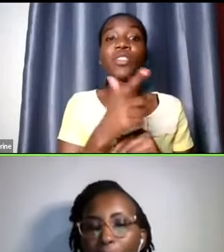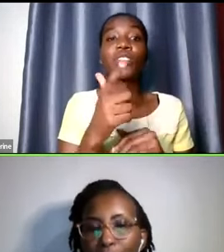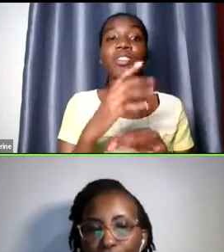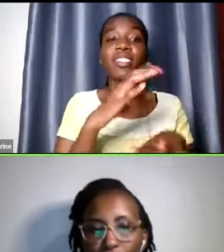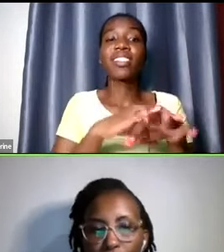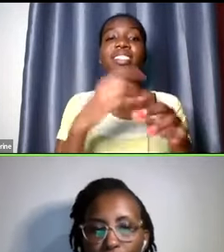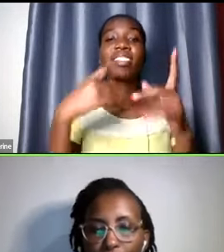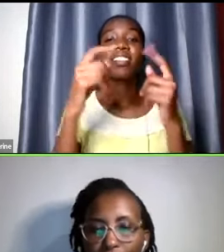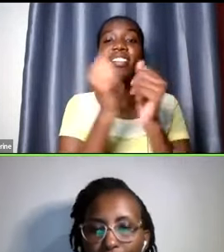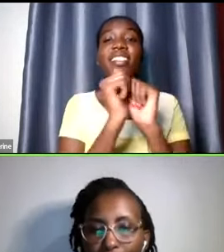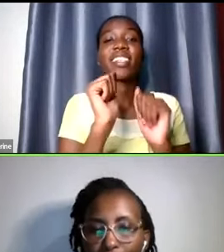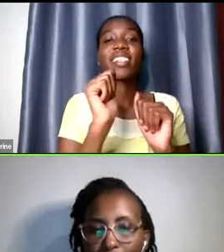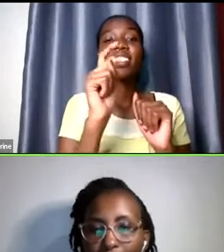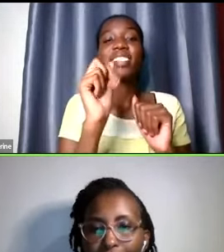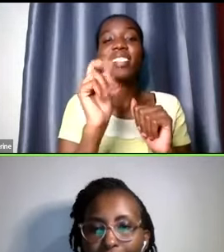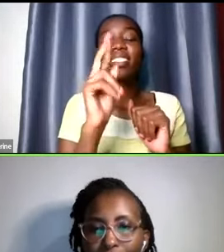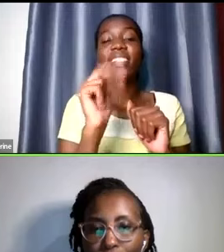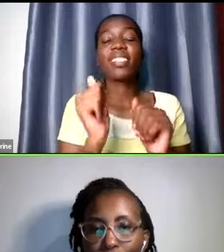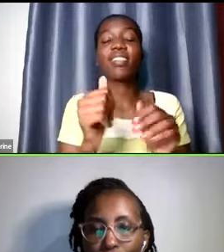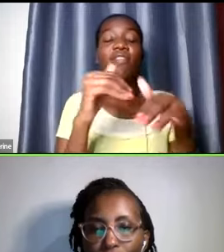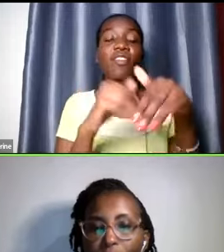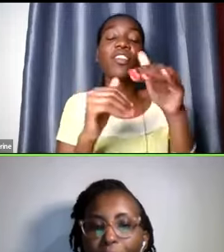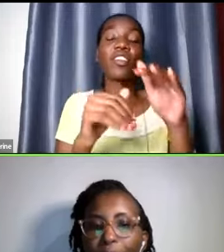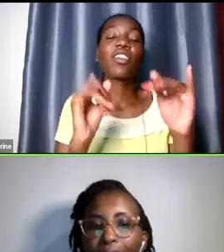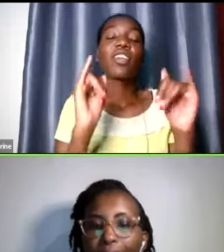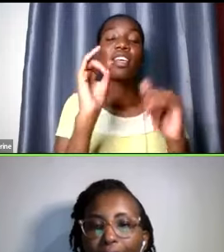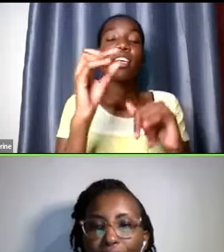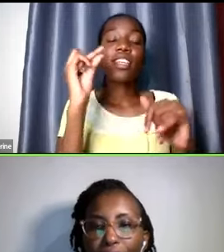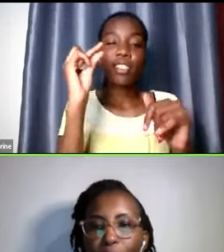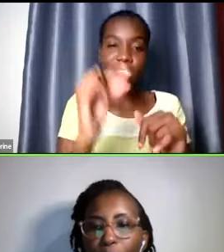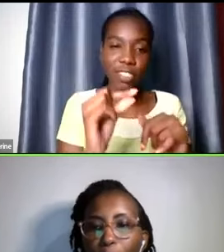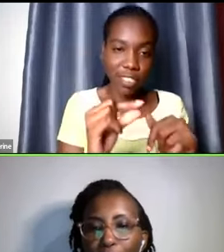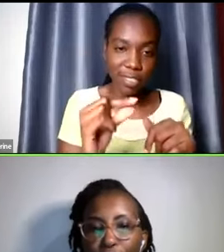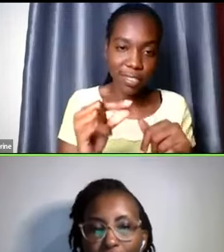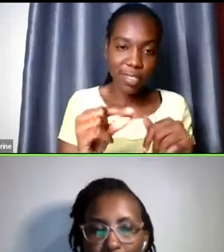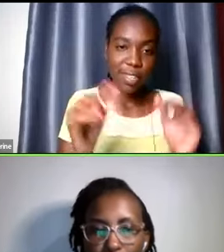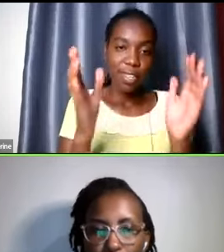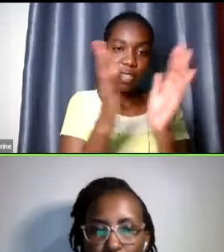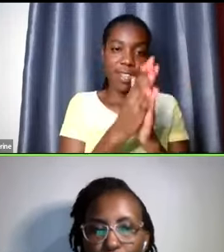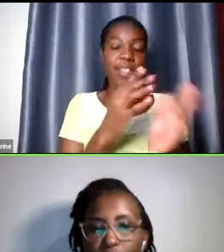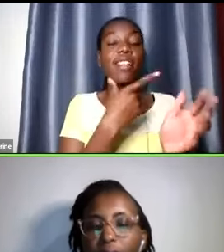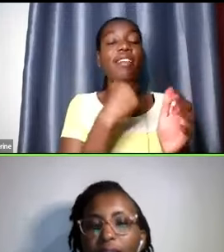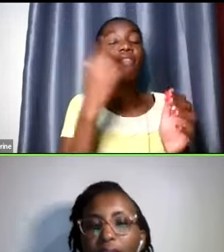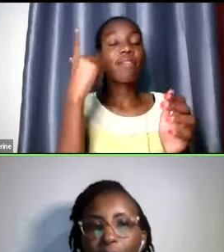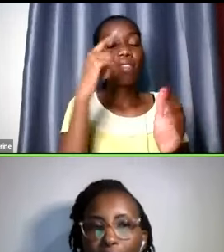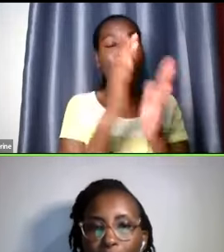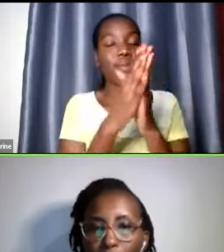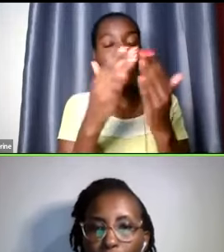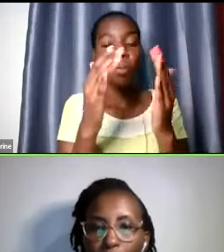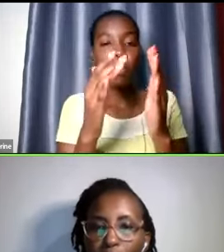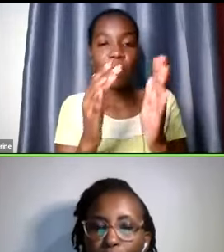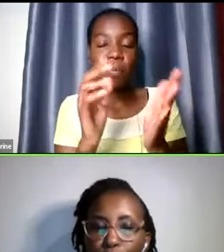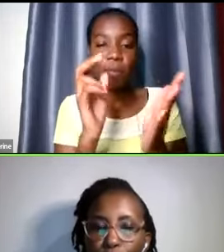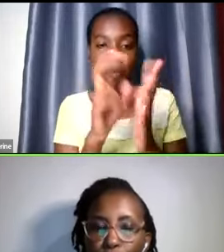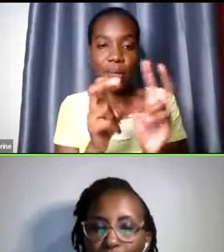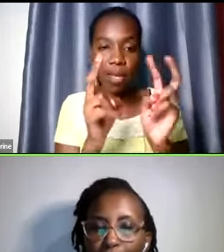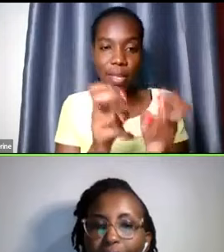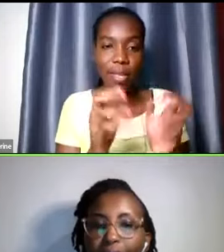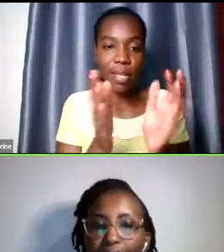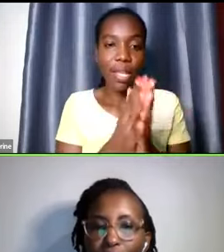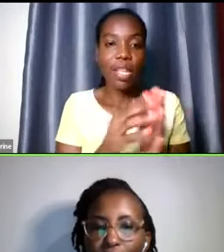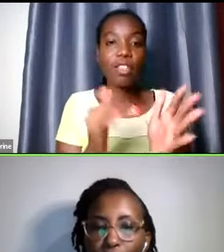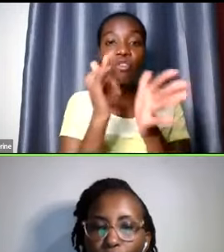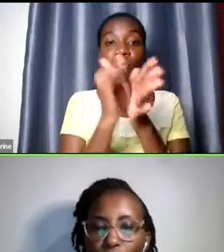And please follow us on Instagram, Atara Solutions. Like our Facebook page, Atara Solutions. Subscribe to our YouTube